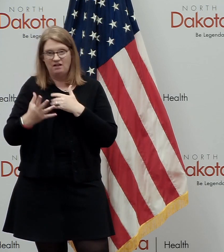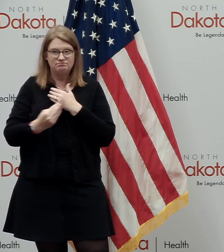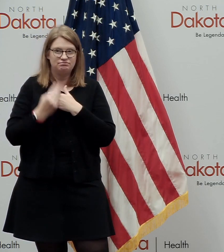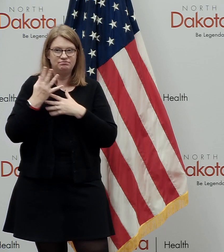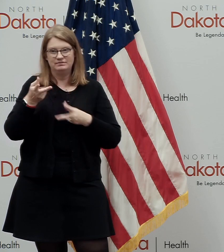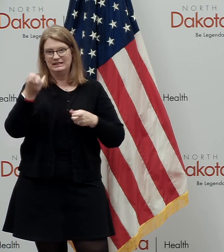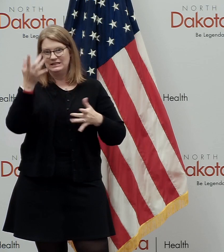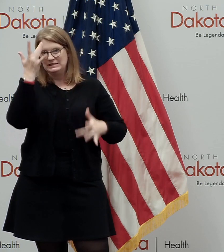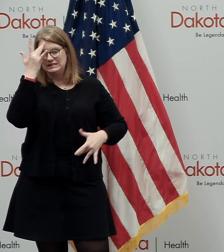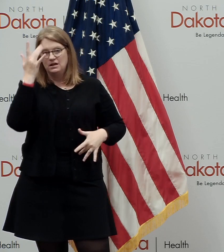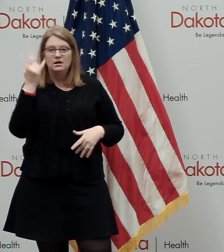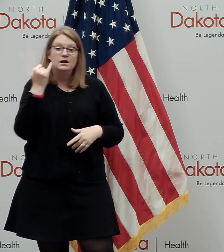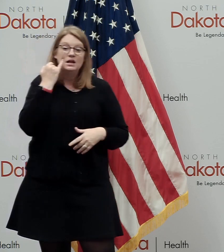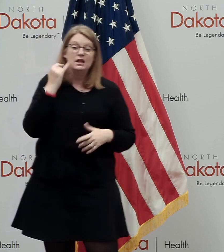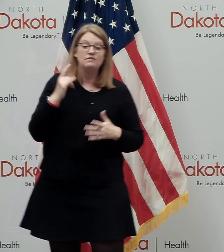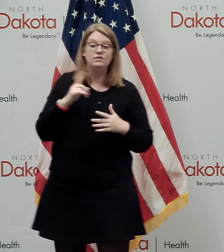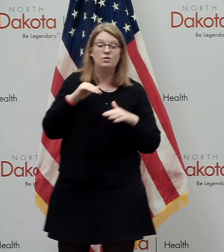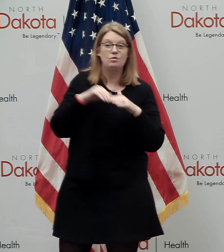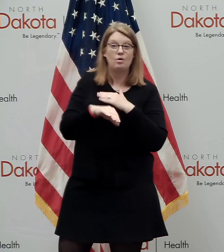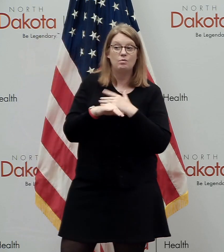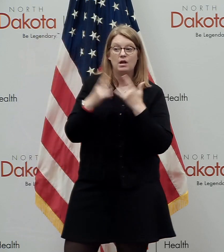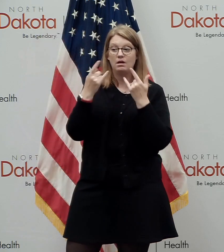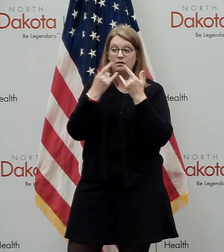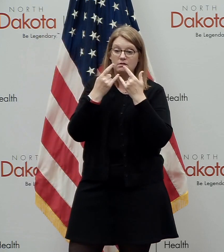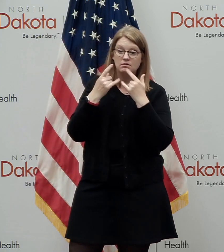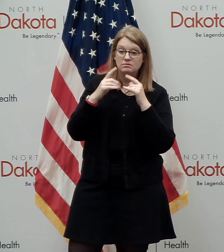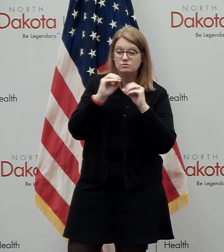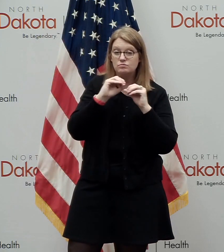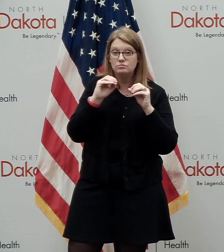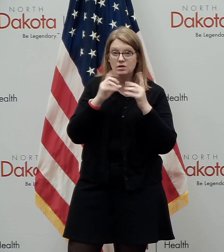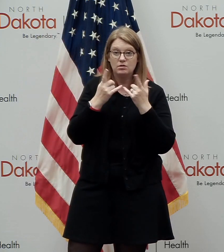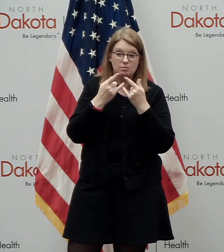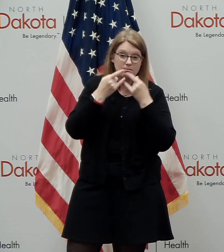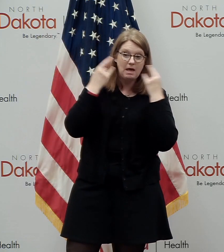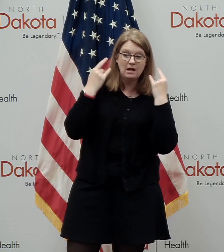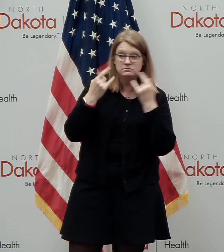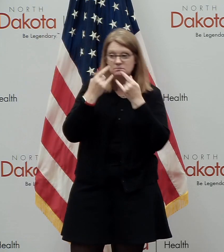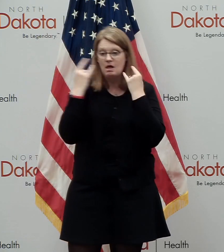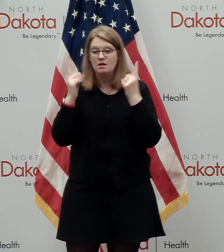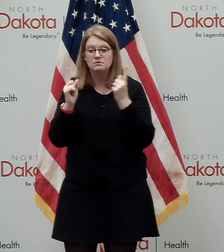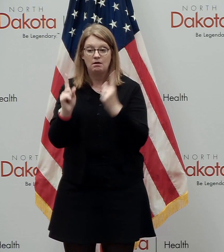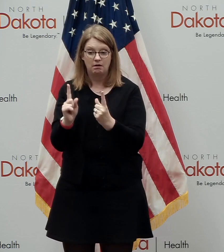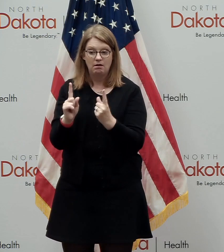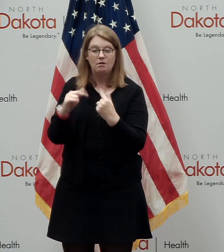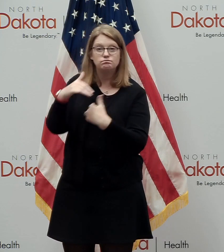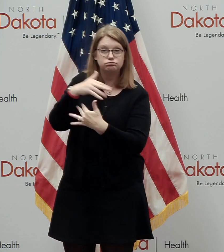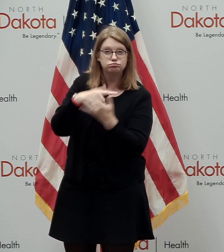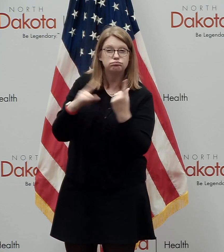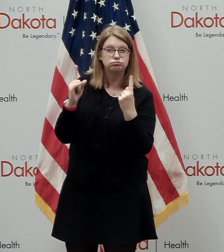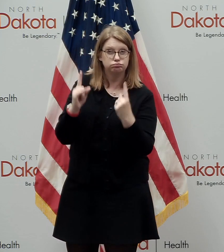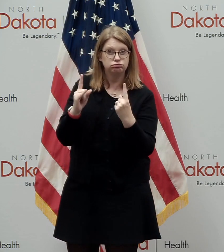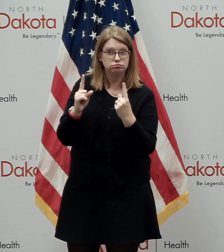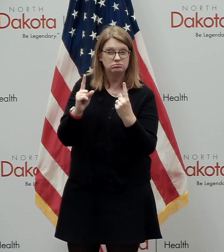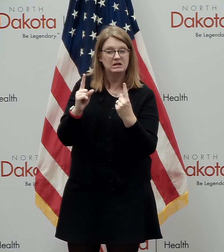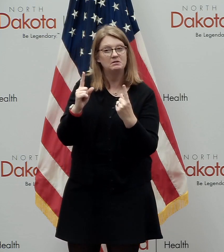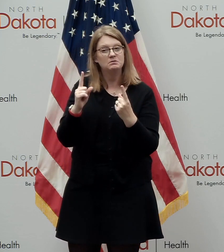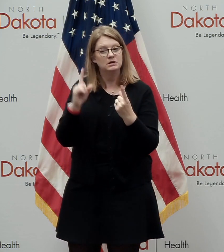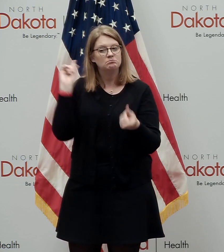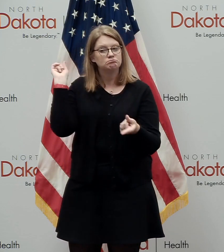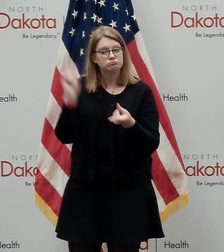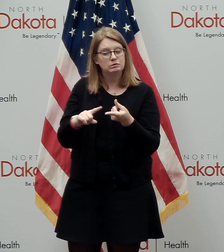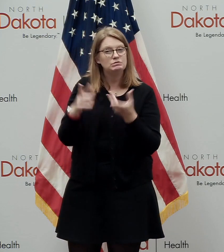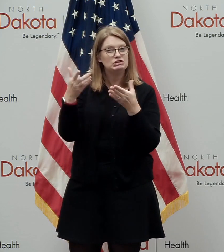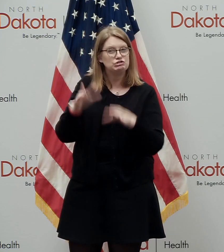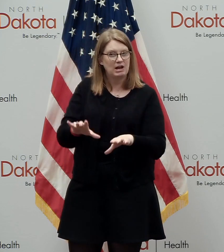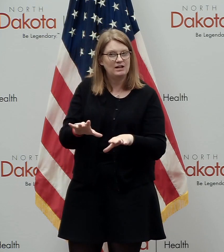distance, but you wear masks and others are wearing masks, you're going to greatly reduce the possibility that you might pick up